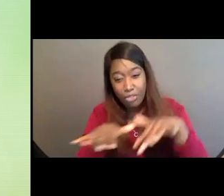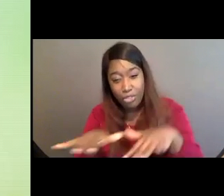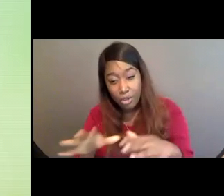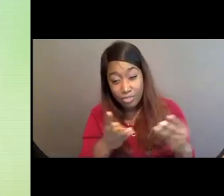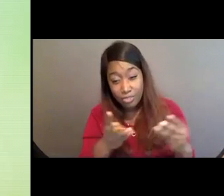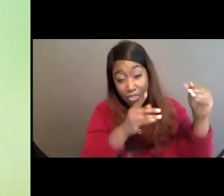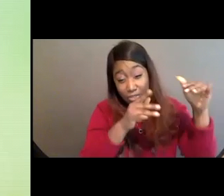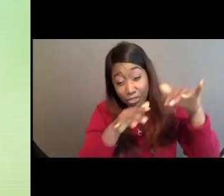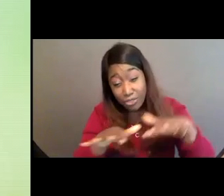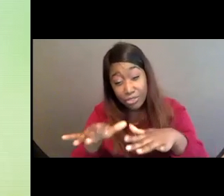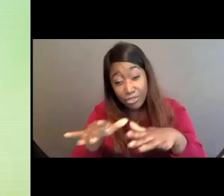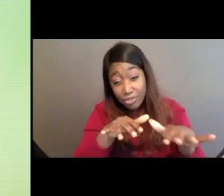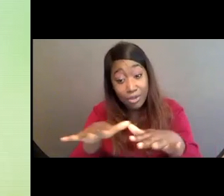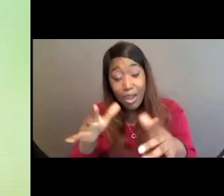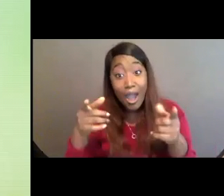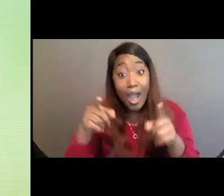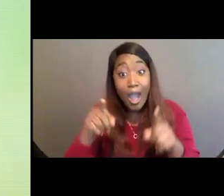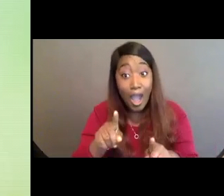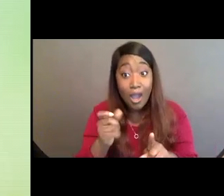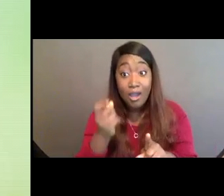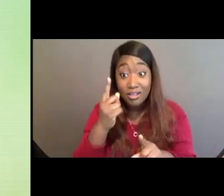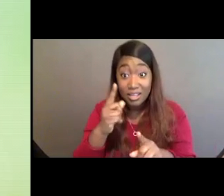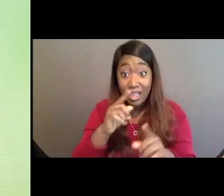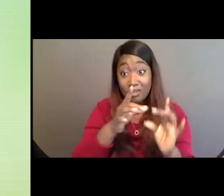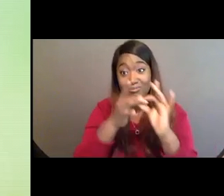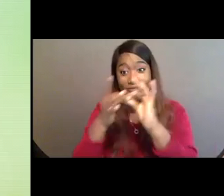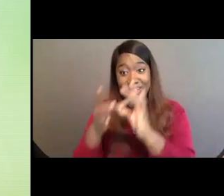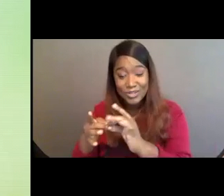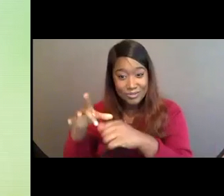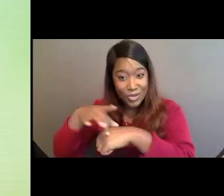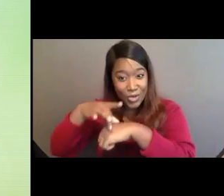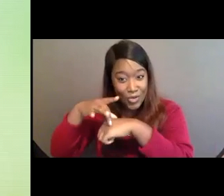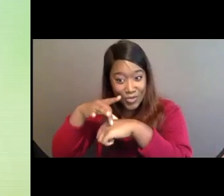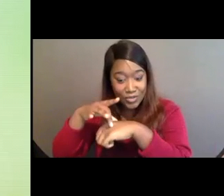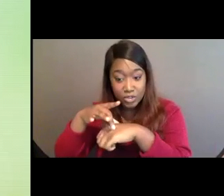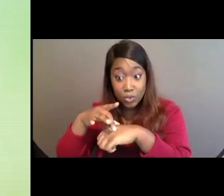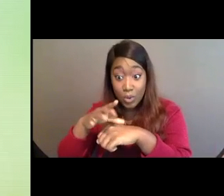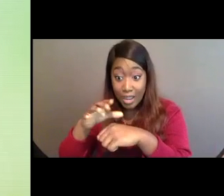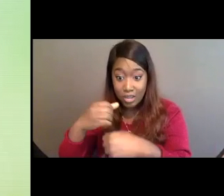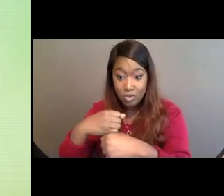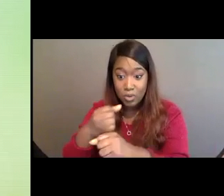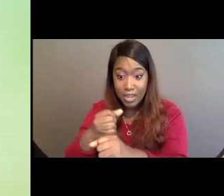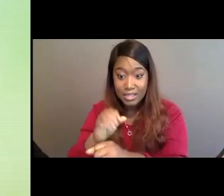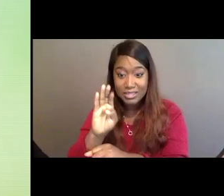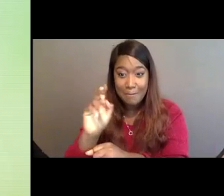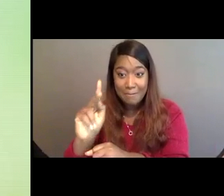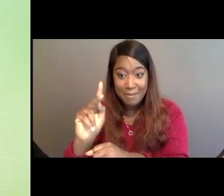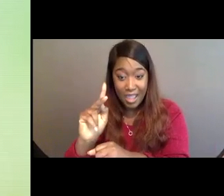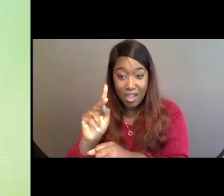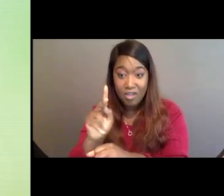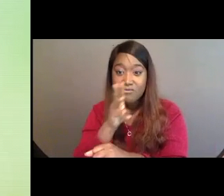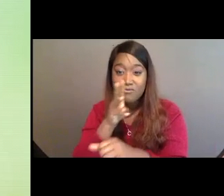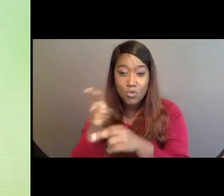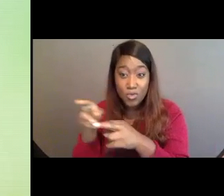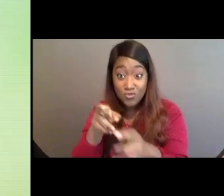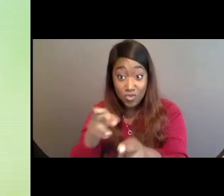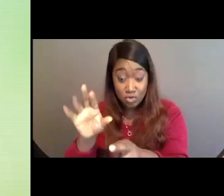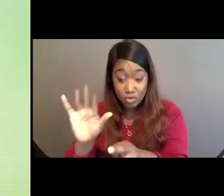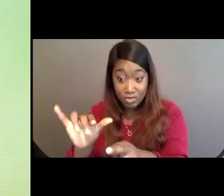of creates the bank of the river, right? And sort of therefore holds the earth, the river, the